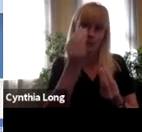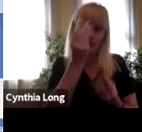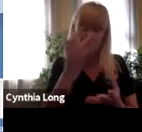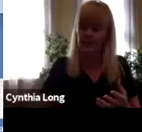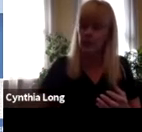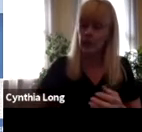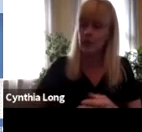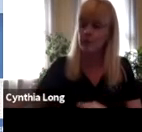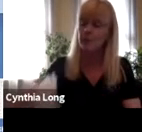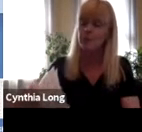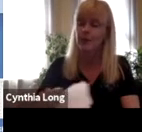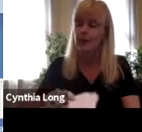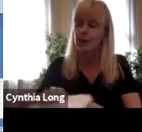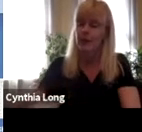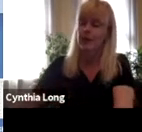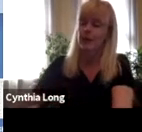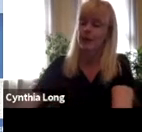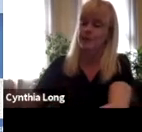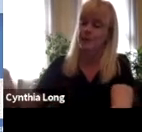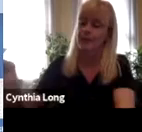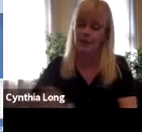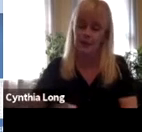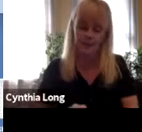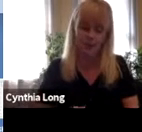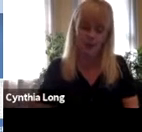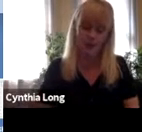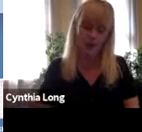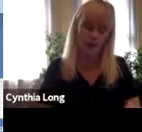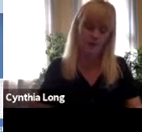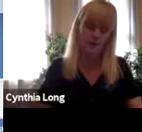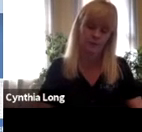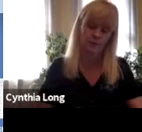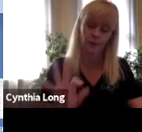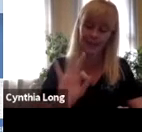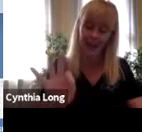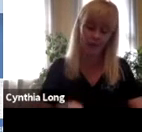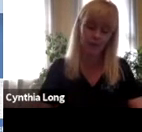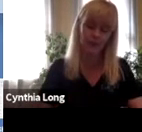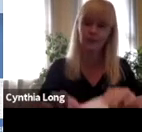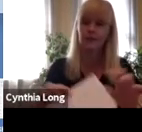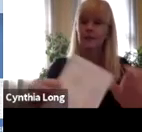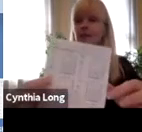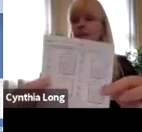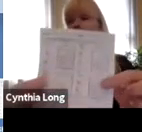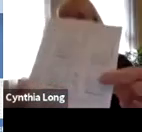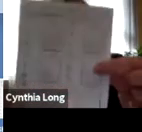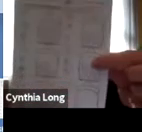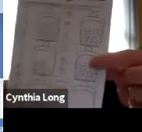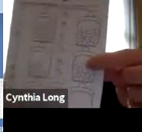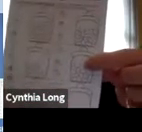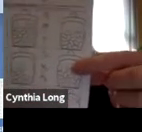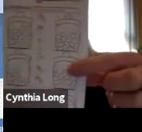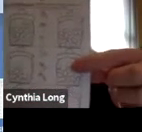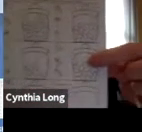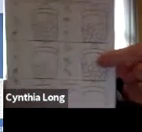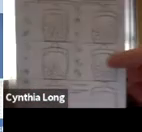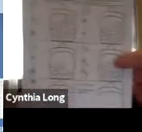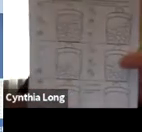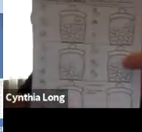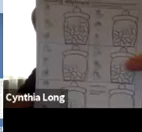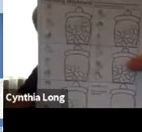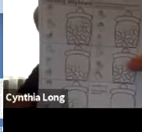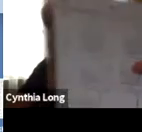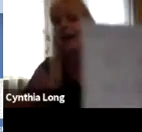in the sign club. I'm just letting you know. These are for counting. So if you can see